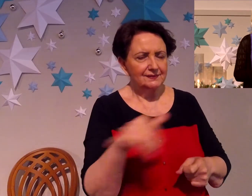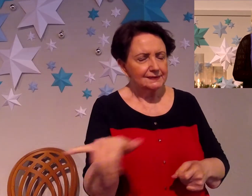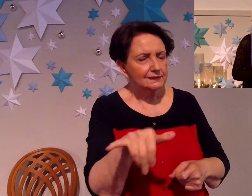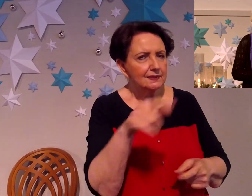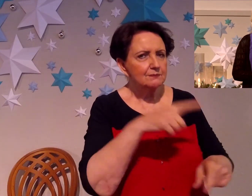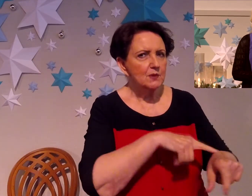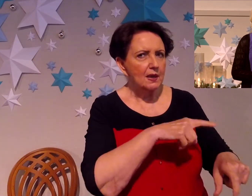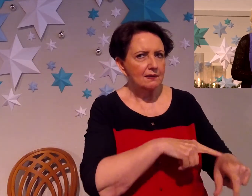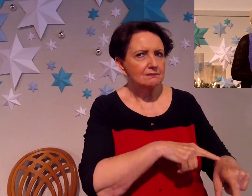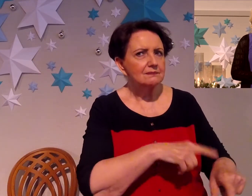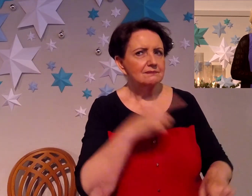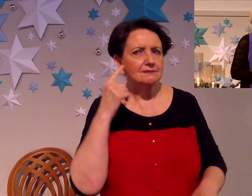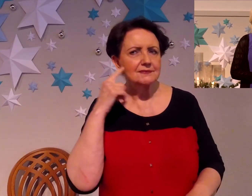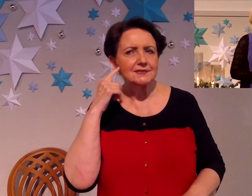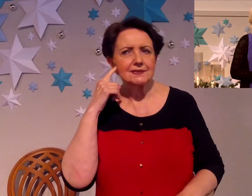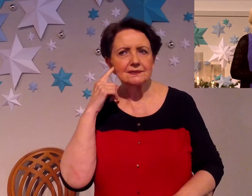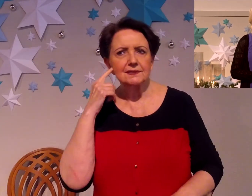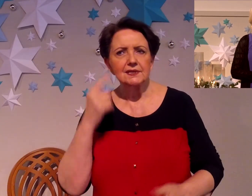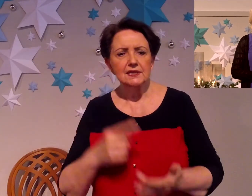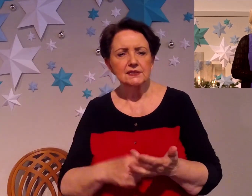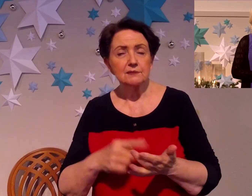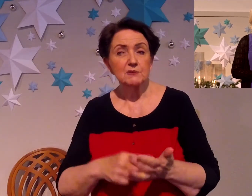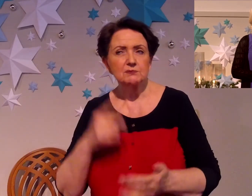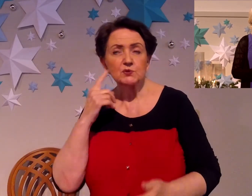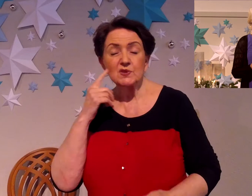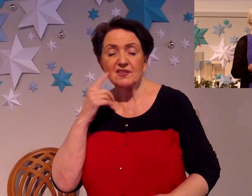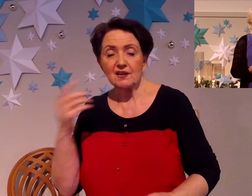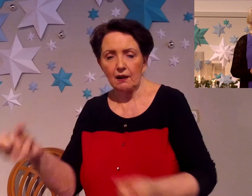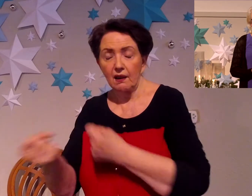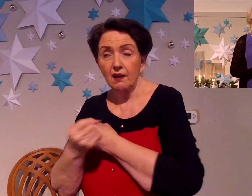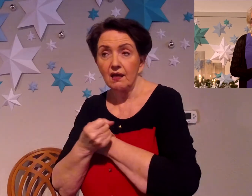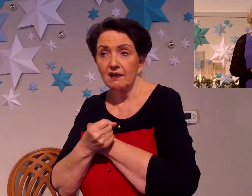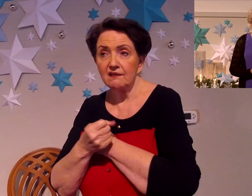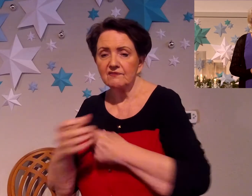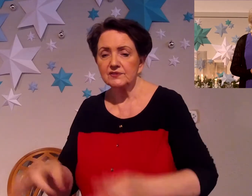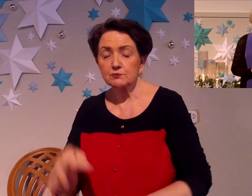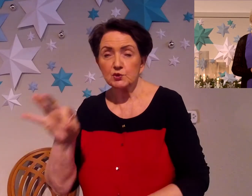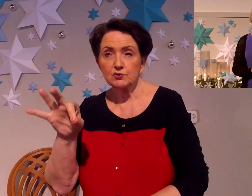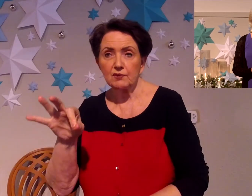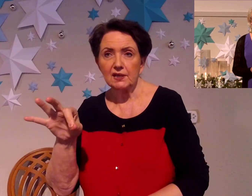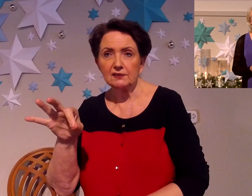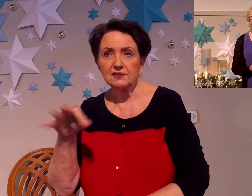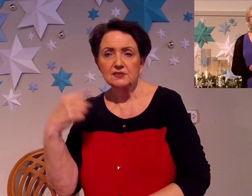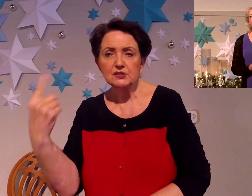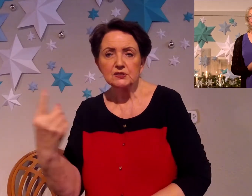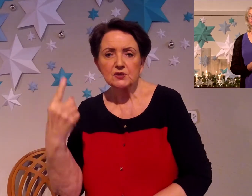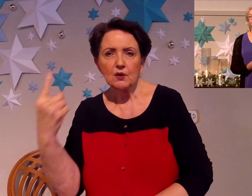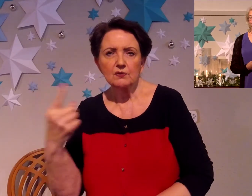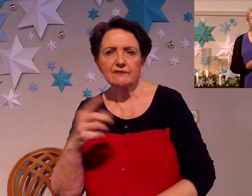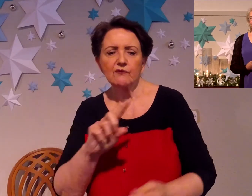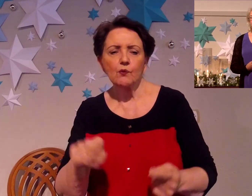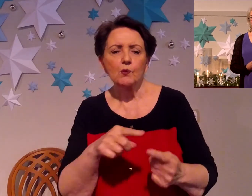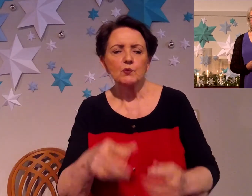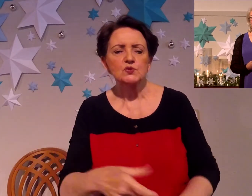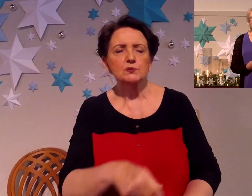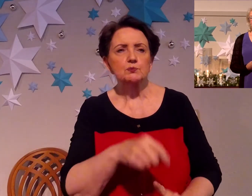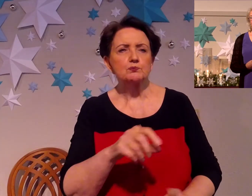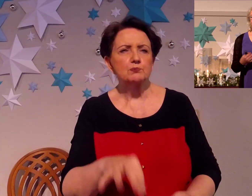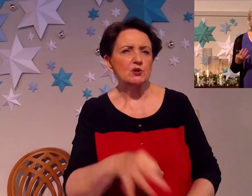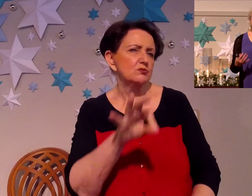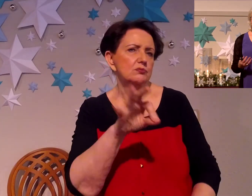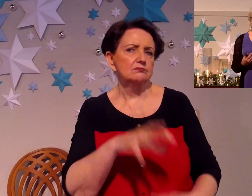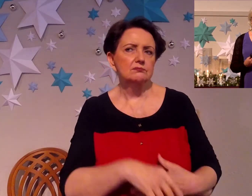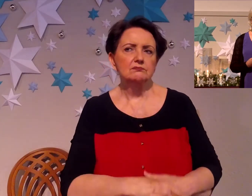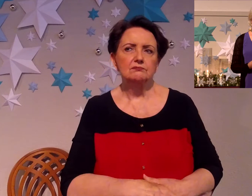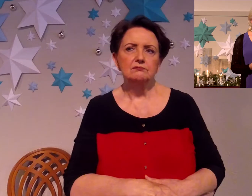Because I think sometimes we think that love and our spirituality is only for when we're being spiritual.